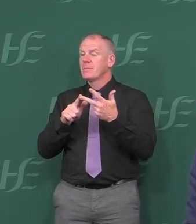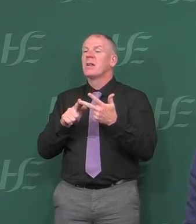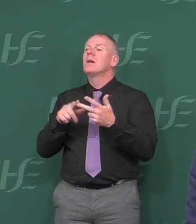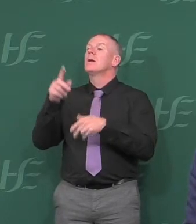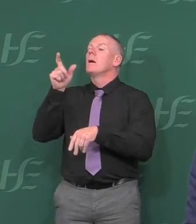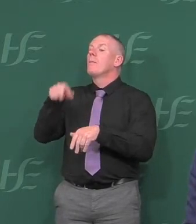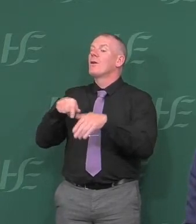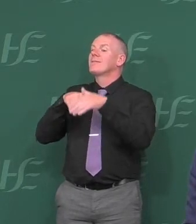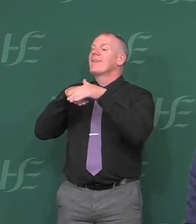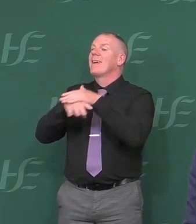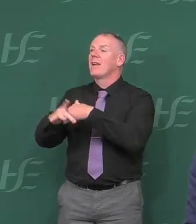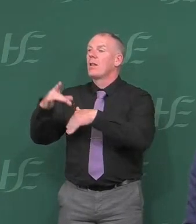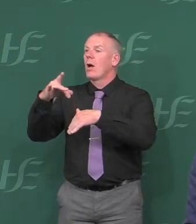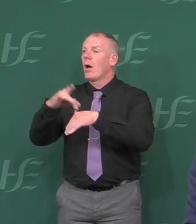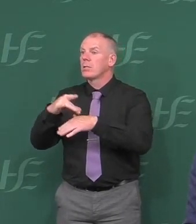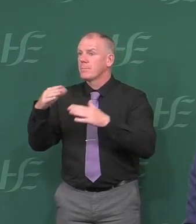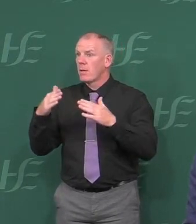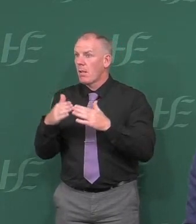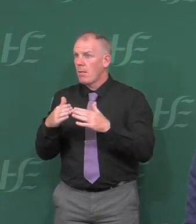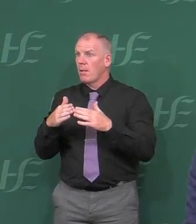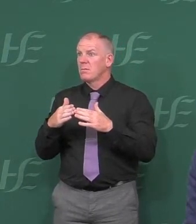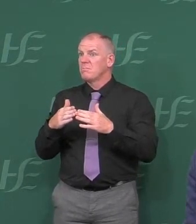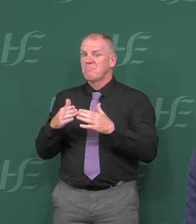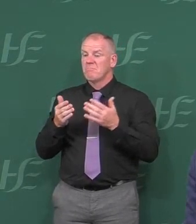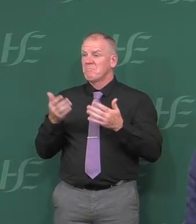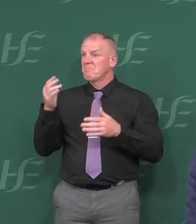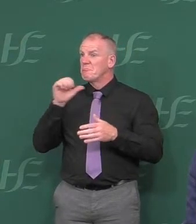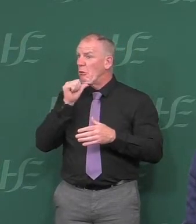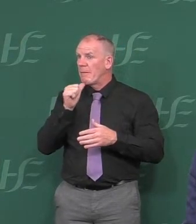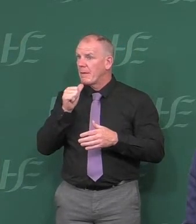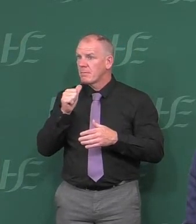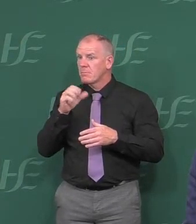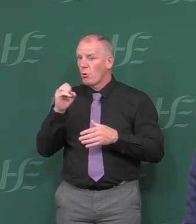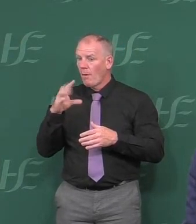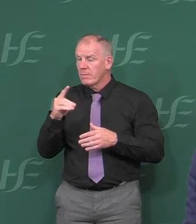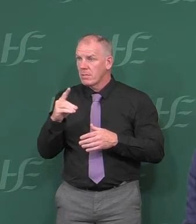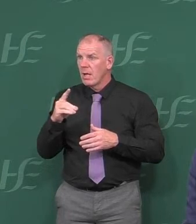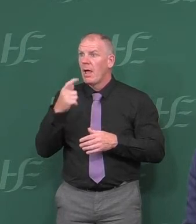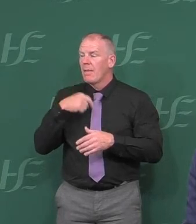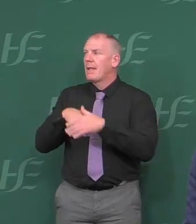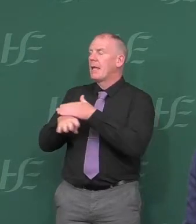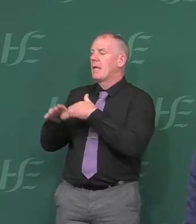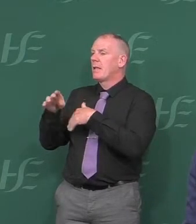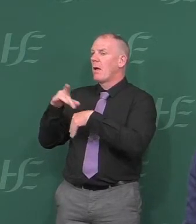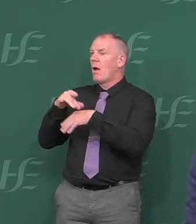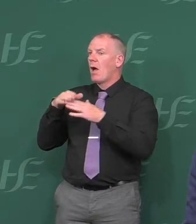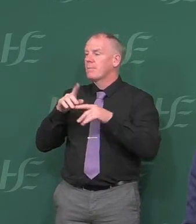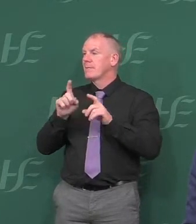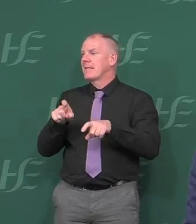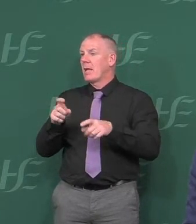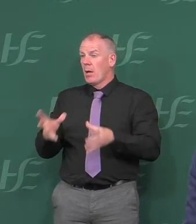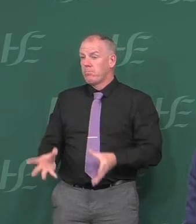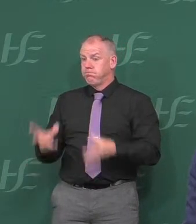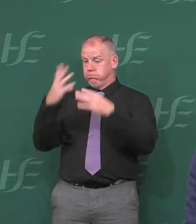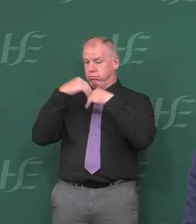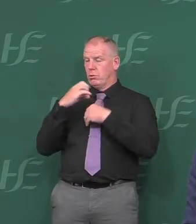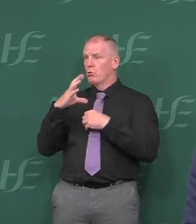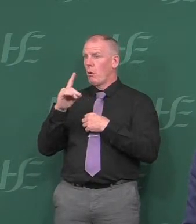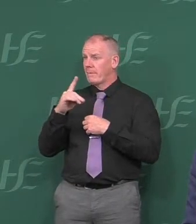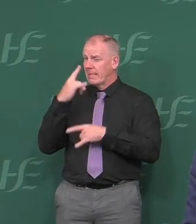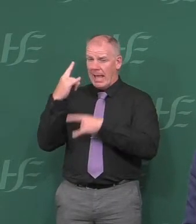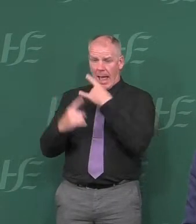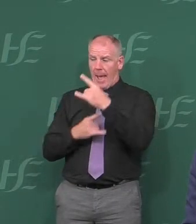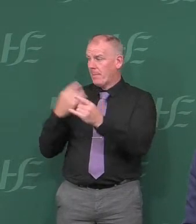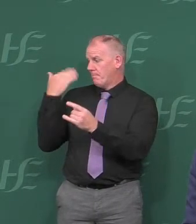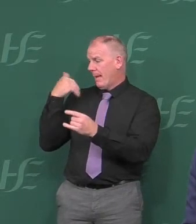COVID, which is where somebody comes into hospital with something else and acquires COVID. And we saw that rage through our hospitals, particularly